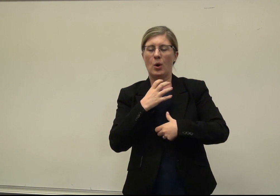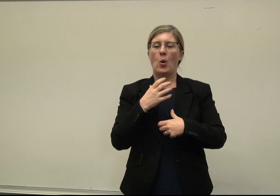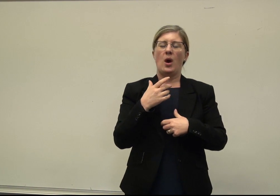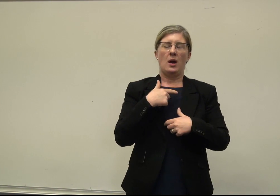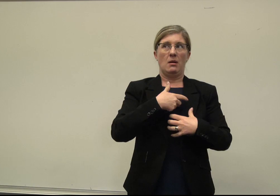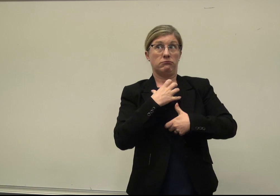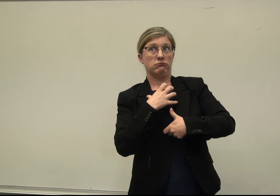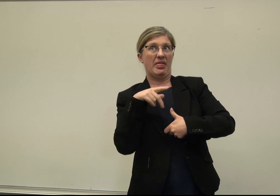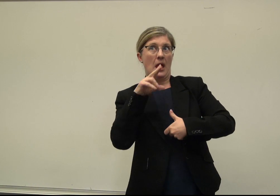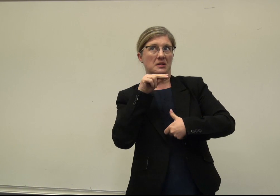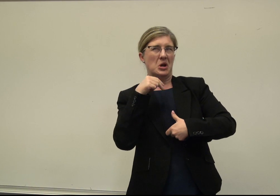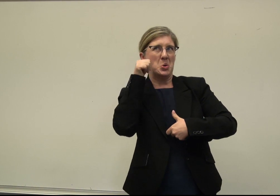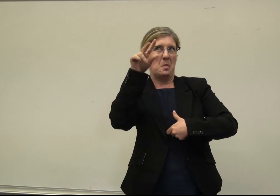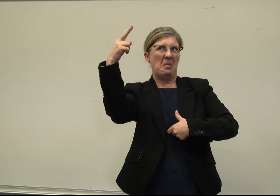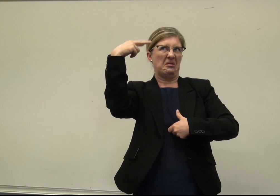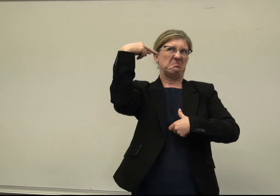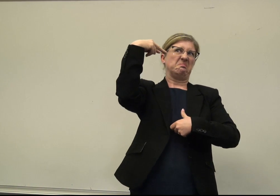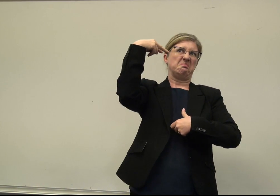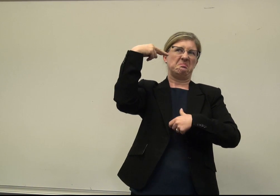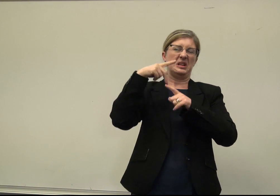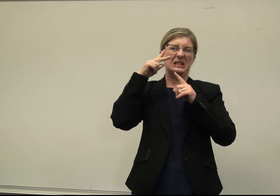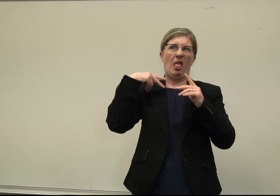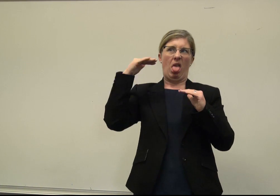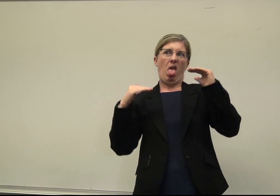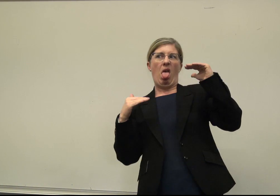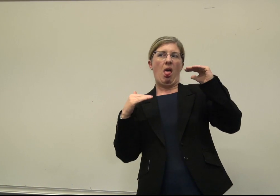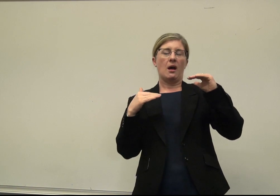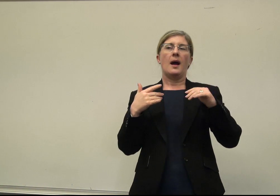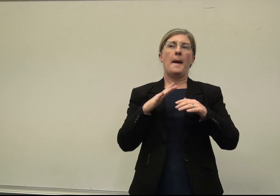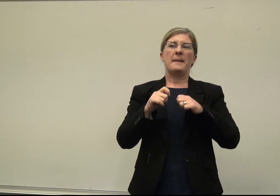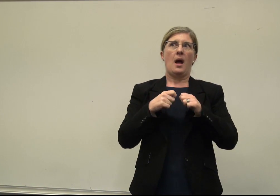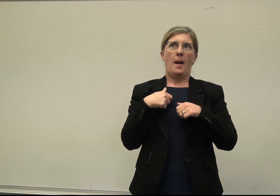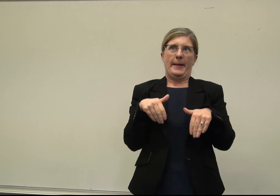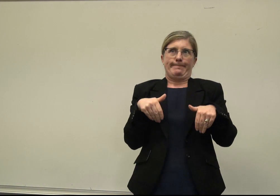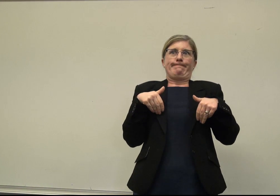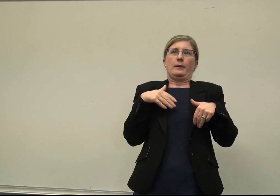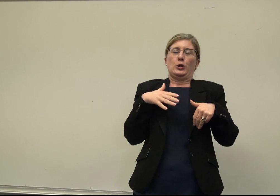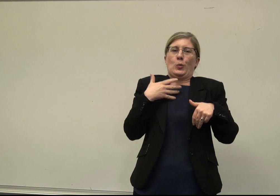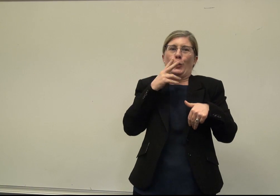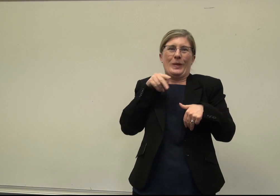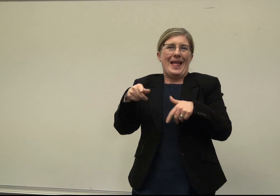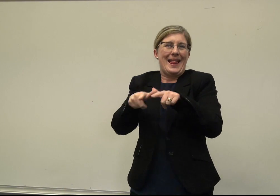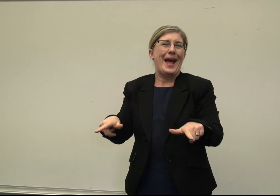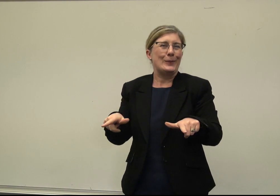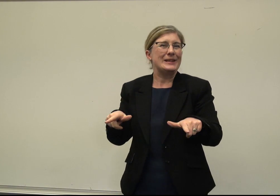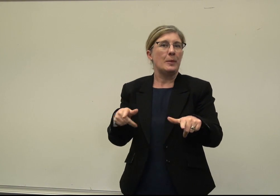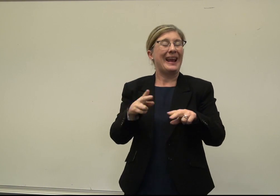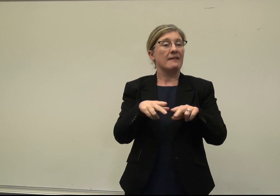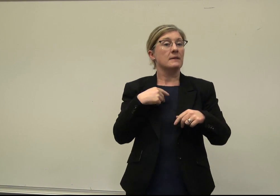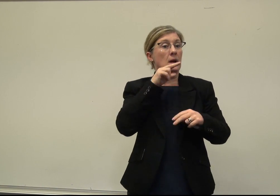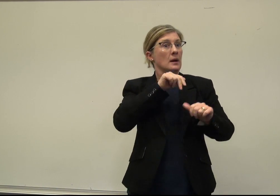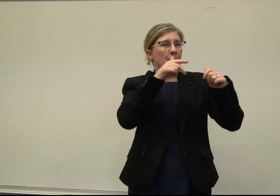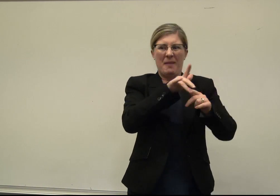or useful, they know that, and they are not motivated to use it, quite understandably. So